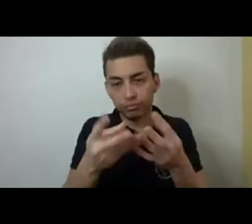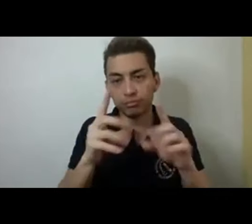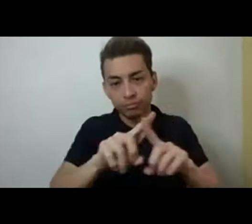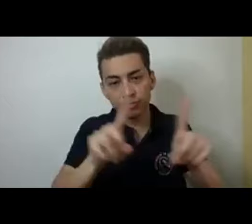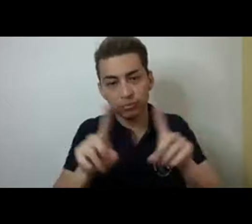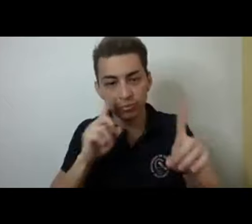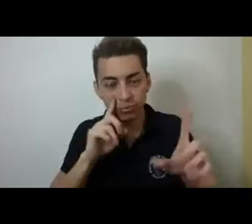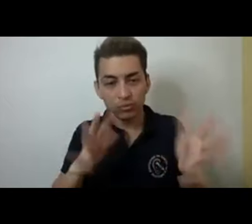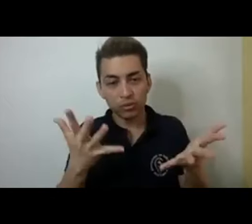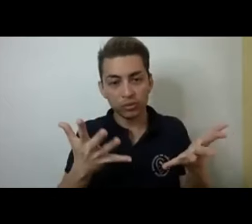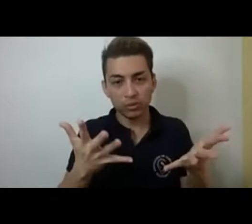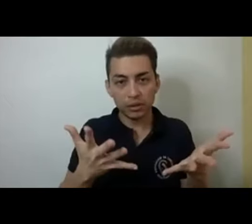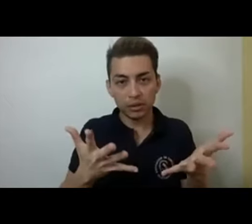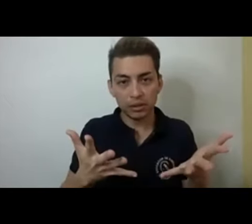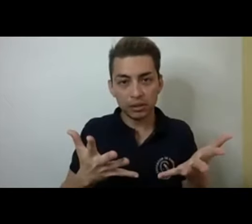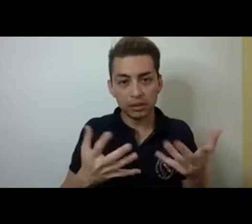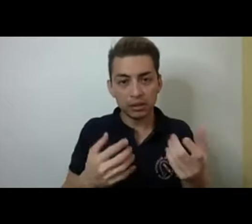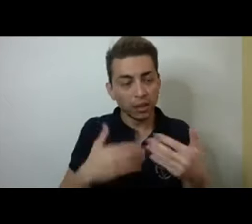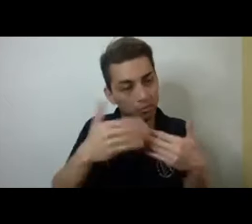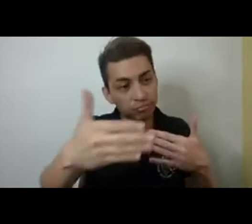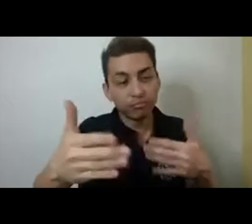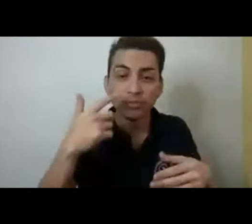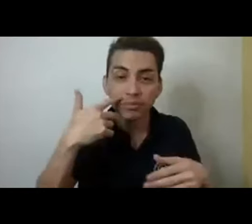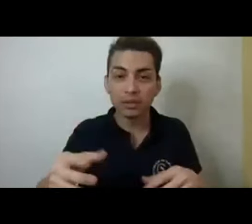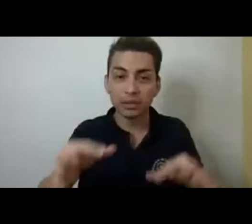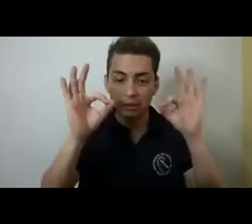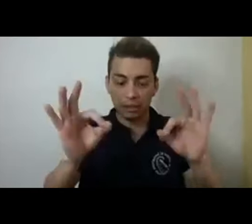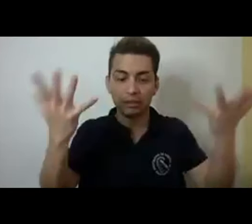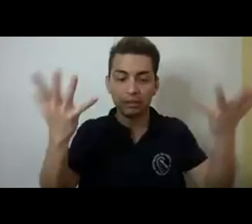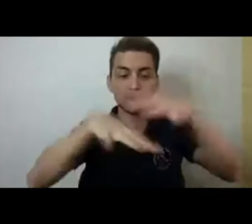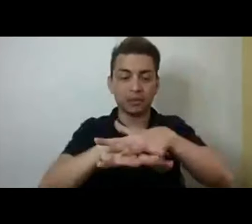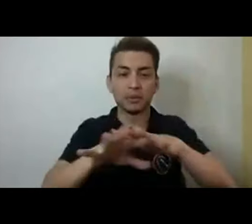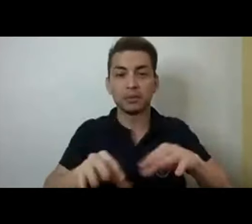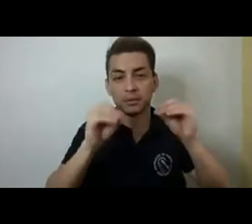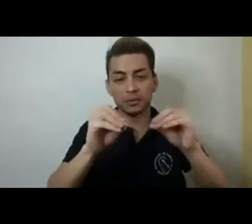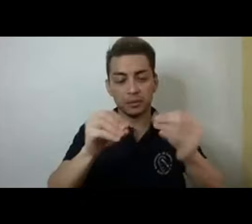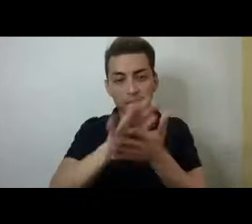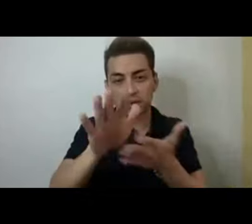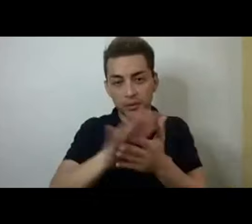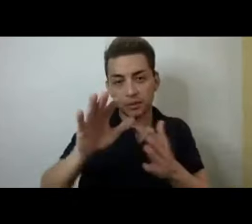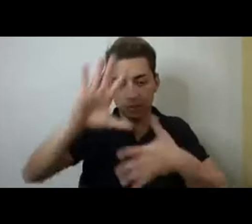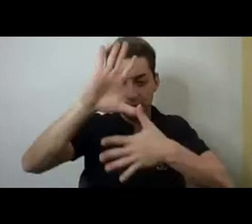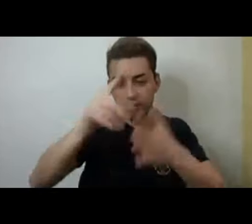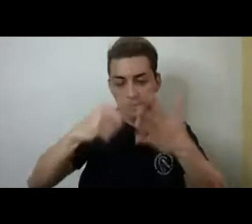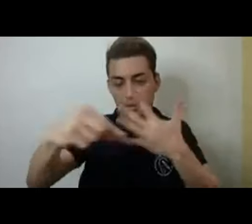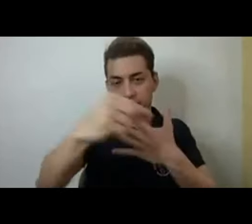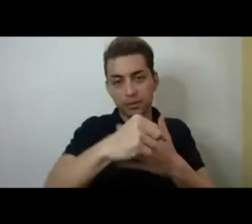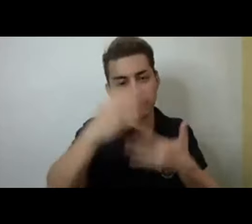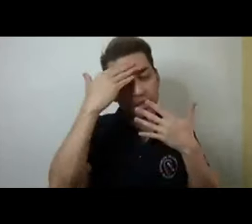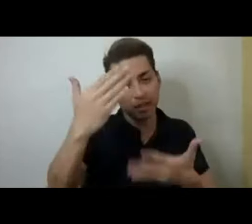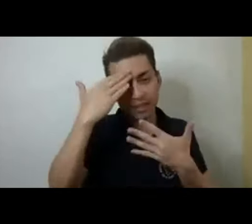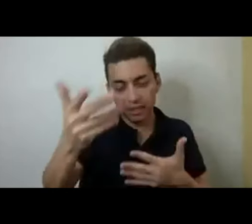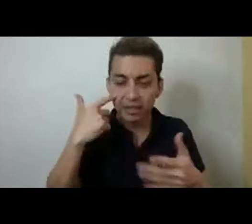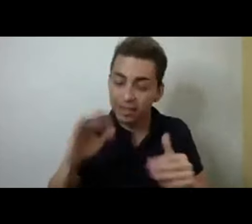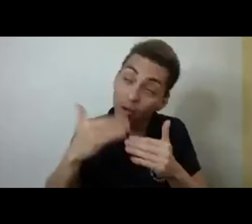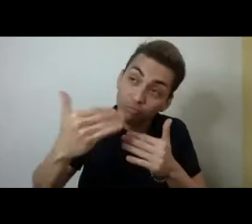way forward for inclusive education in the Caribbean. Thank you. Thank you for your participation, and we look forward